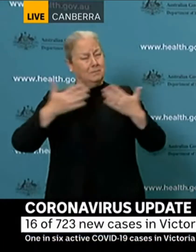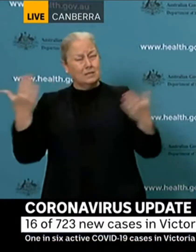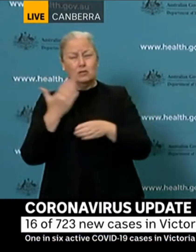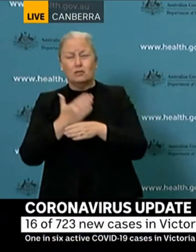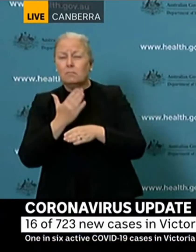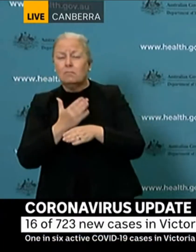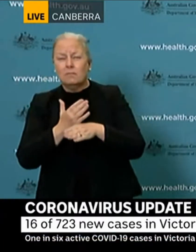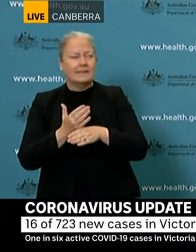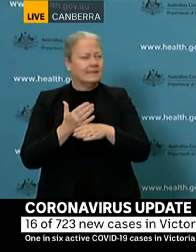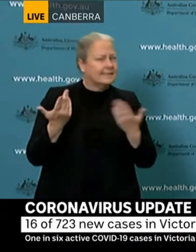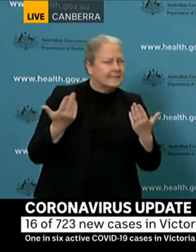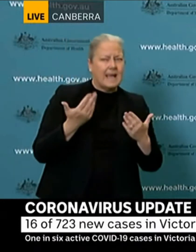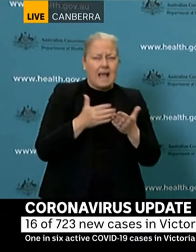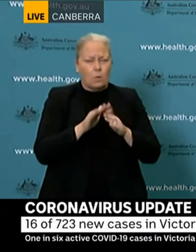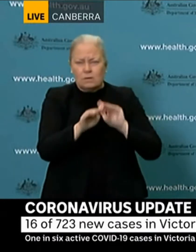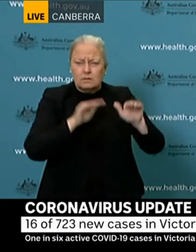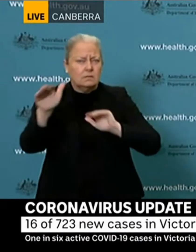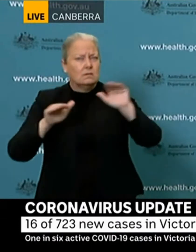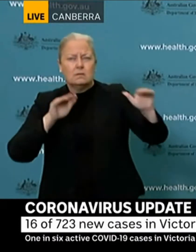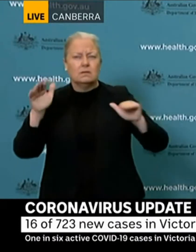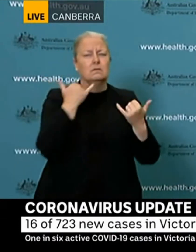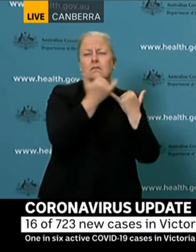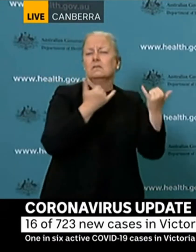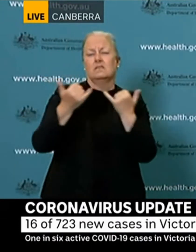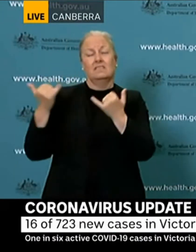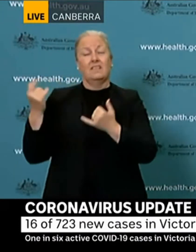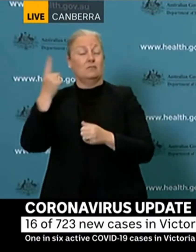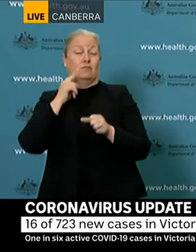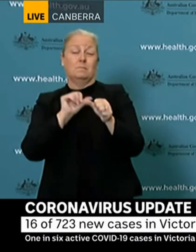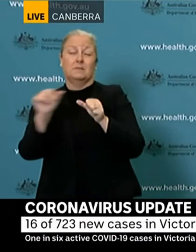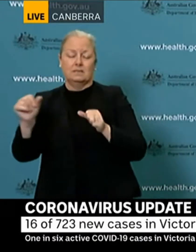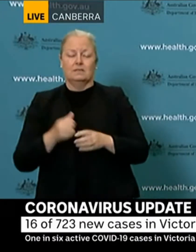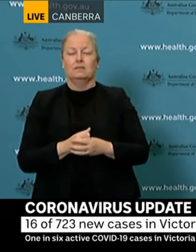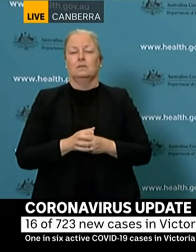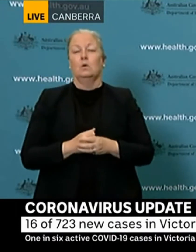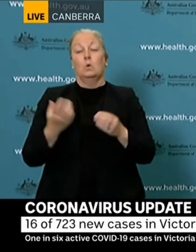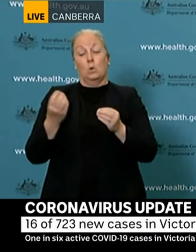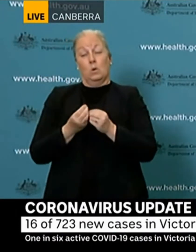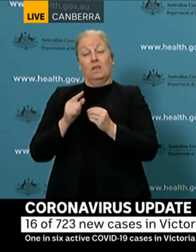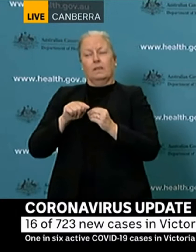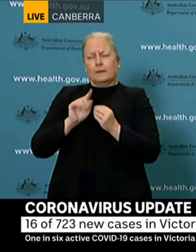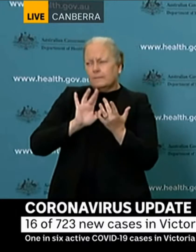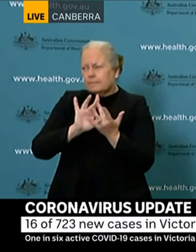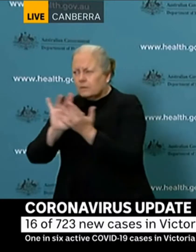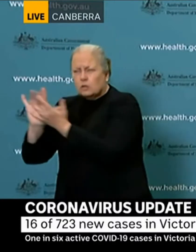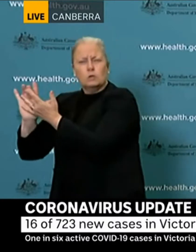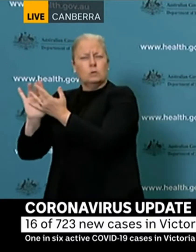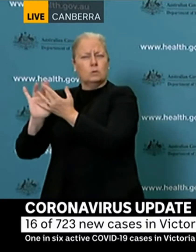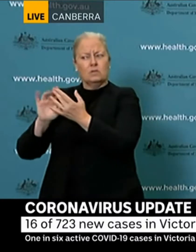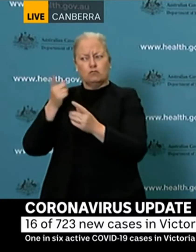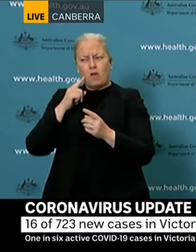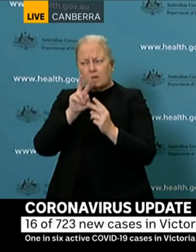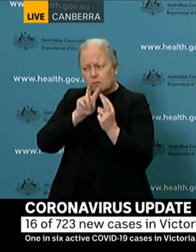doing their best to do that as efficiently as possible. The other thing I would say about contact tracing is that it is not only people on the ground